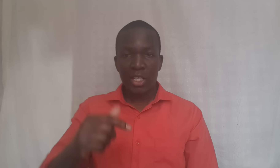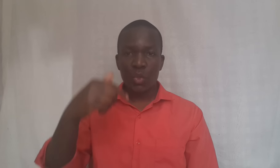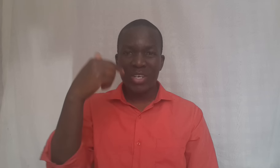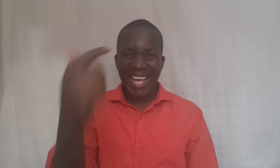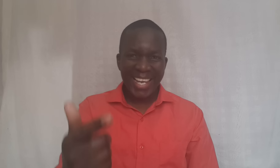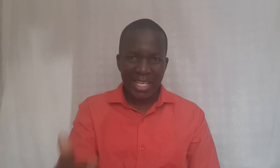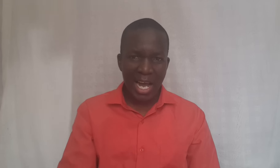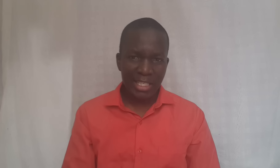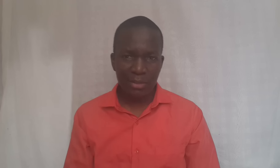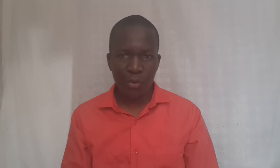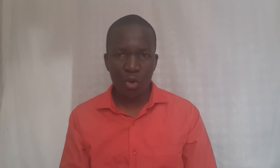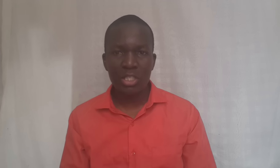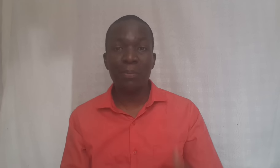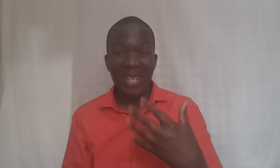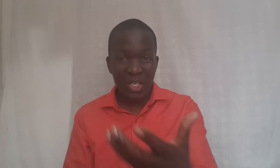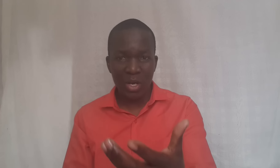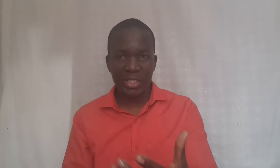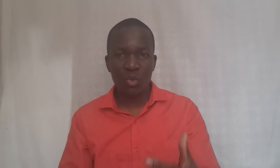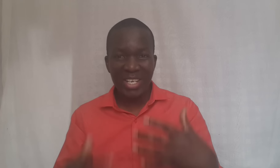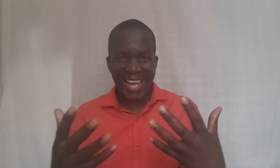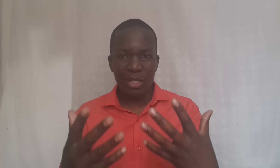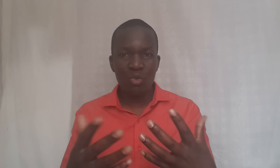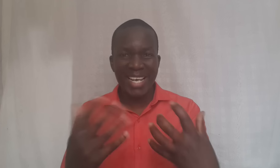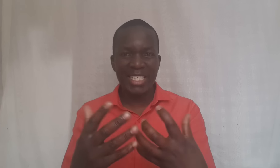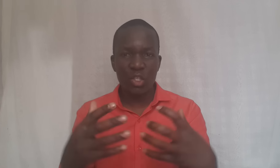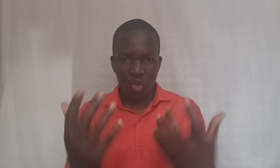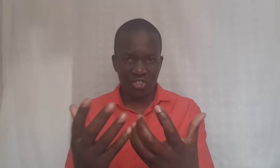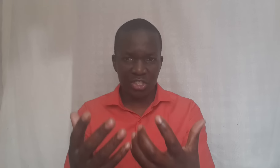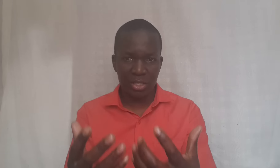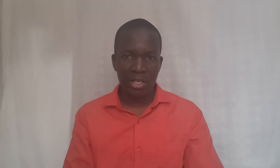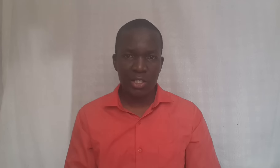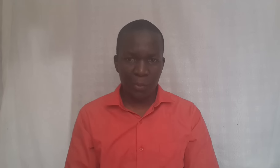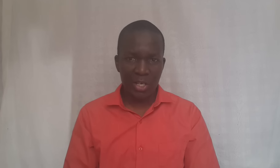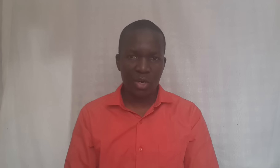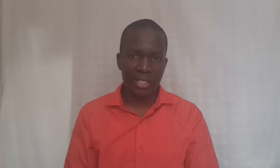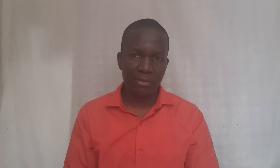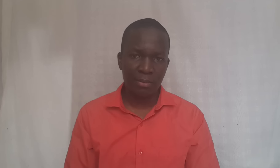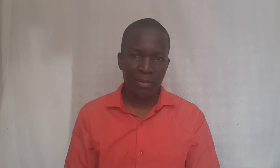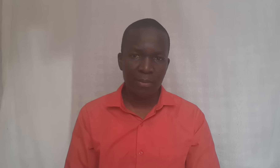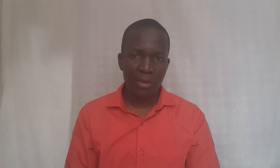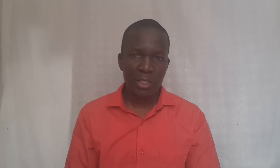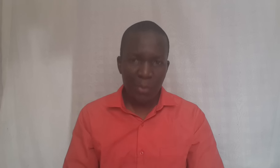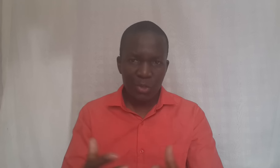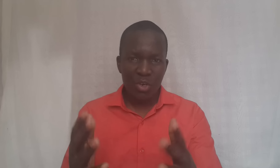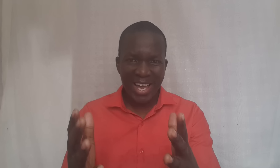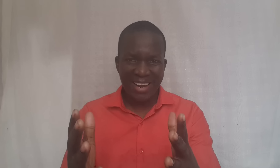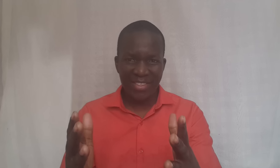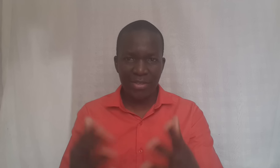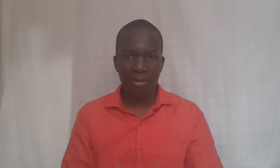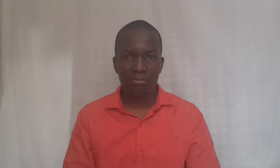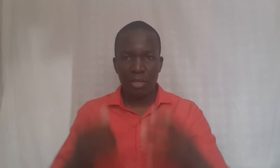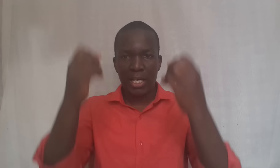To gain as for spiritually, to get nourished spiritually. Spiritual health